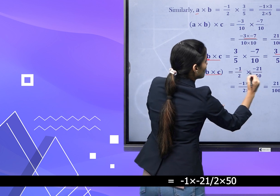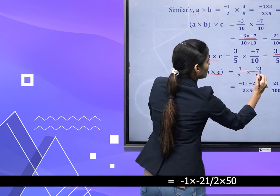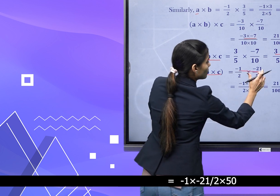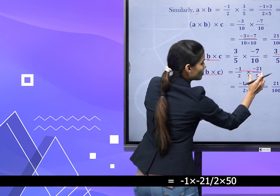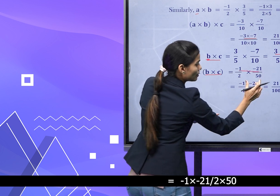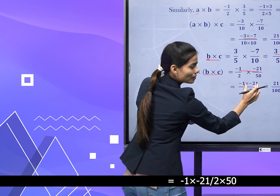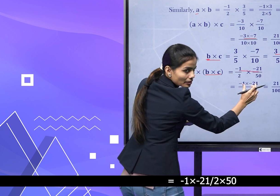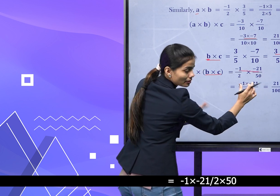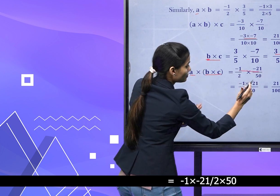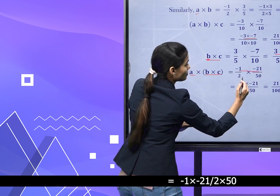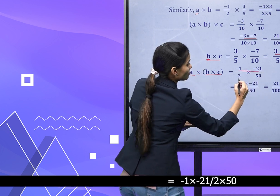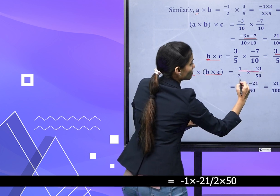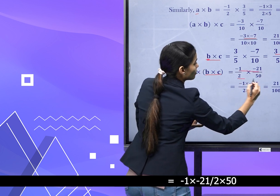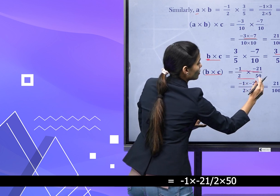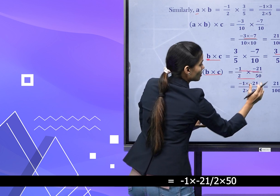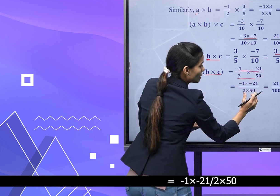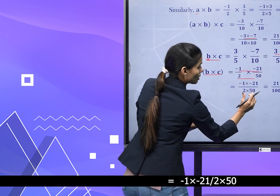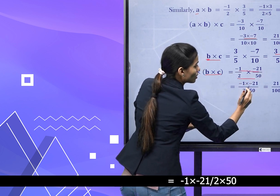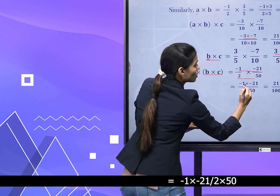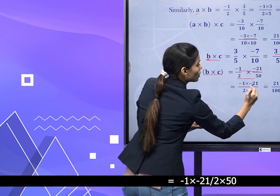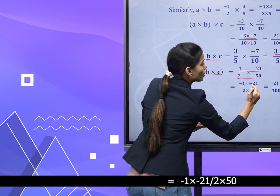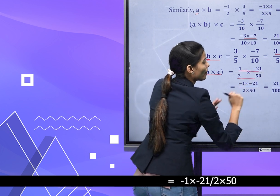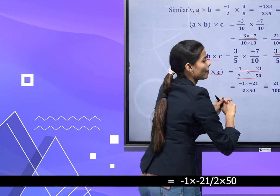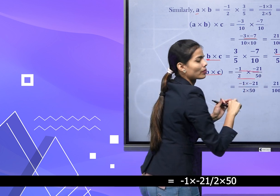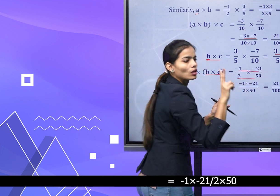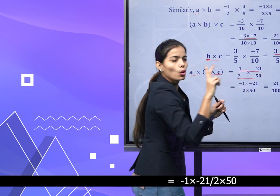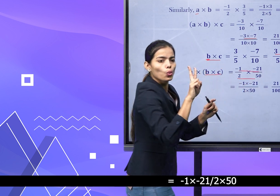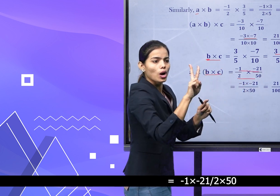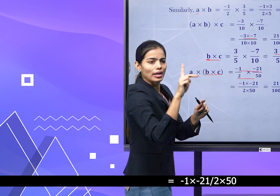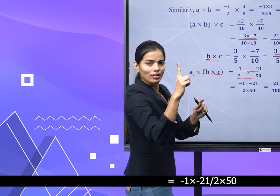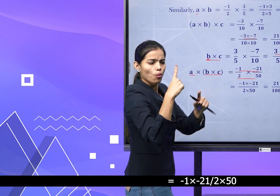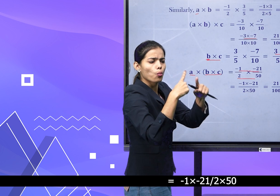Is equal to minus 1 into minus 21 by 2 into 50